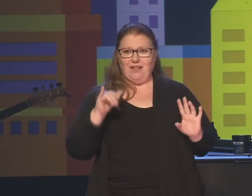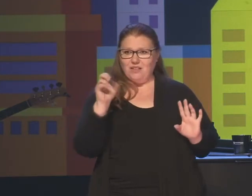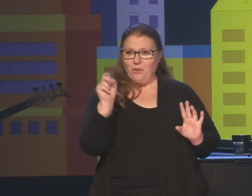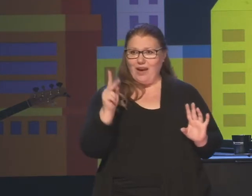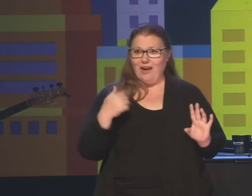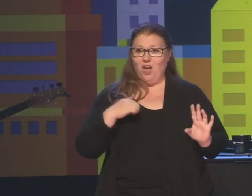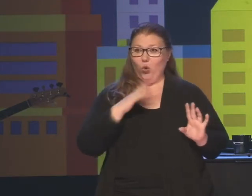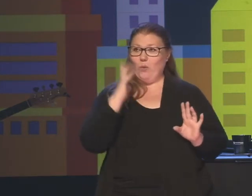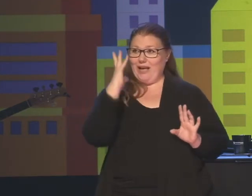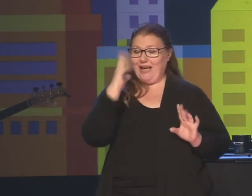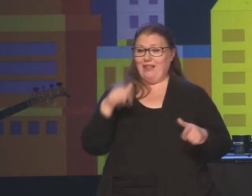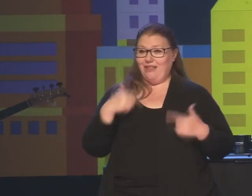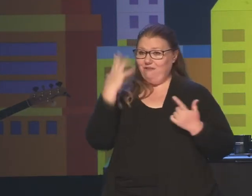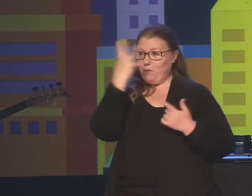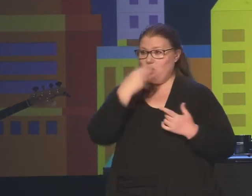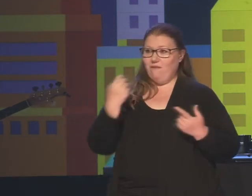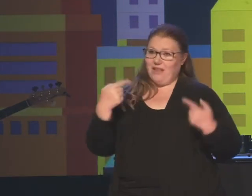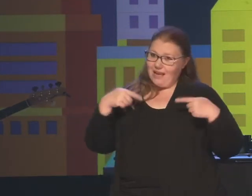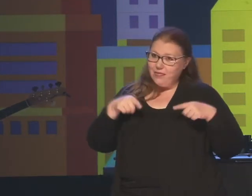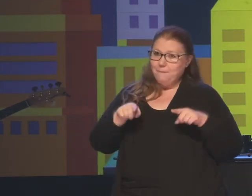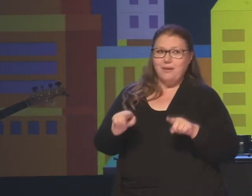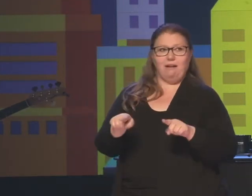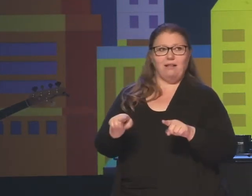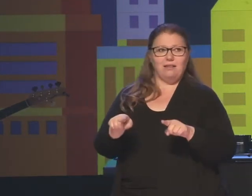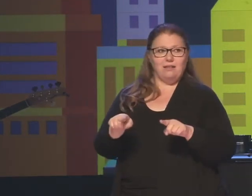We live beautifully in the middle of it.